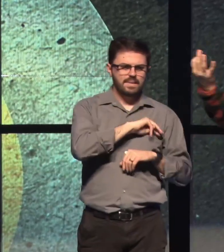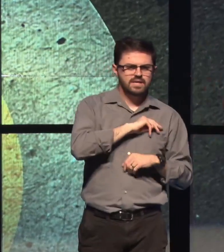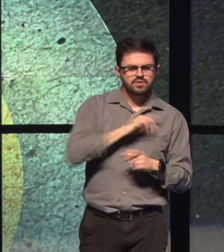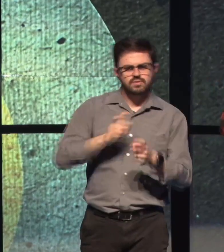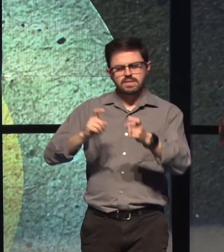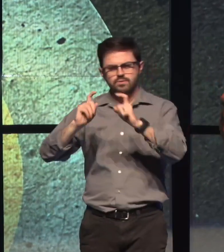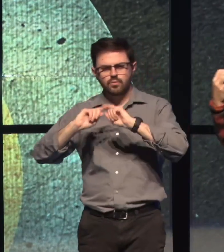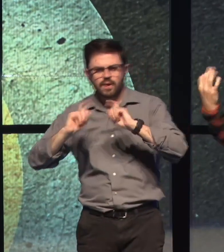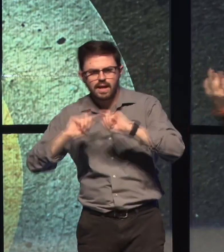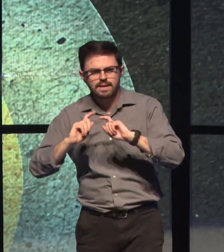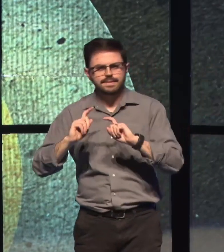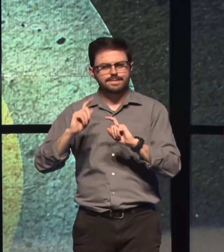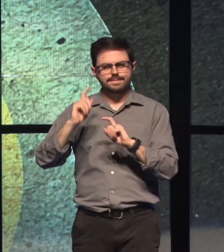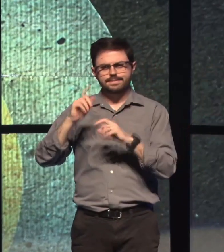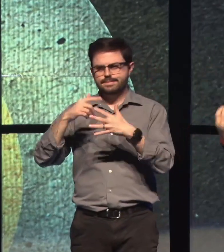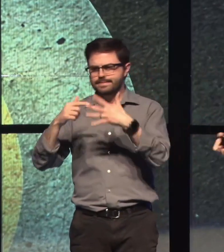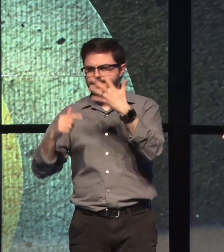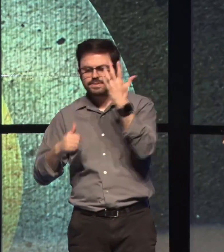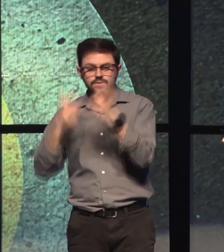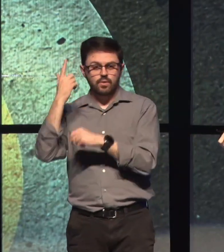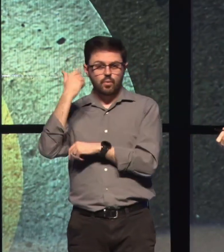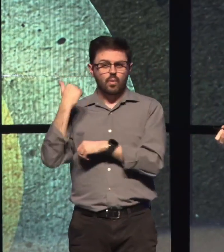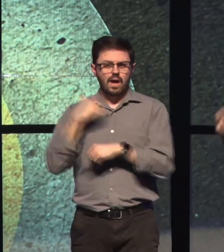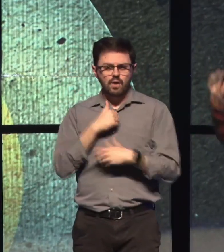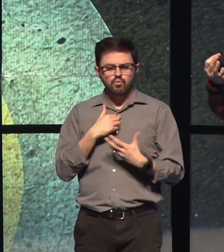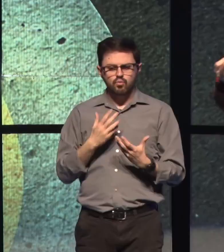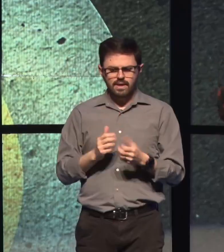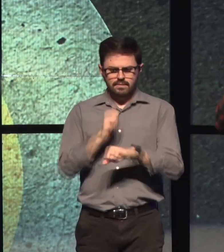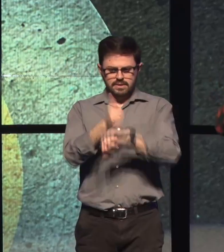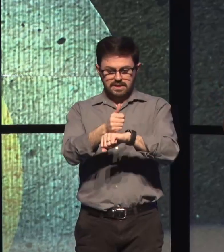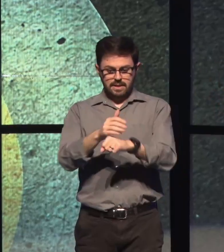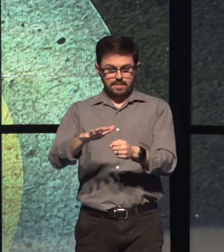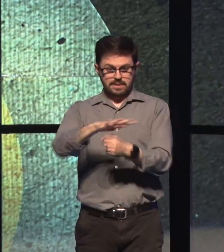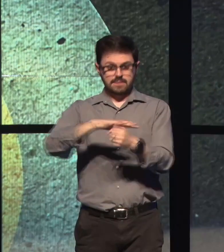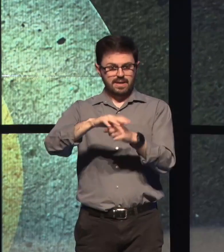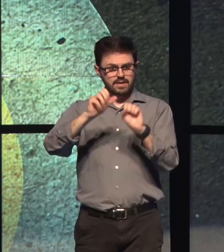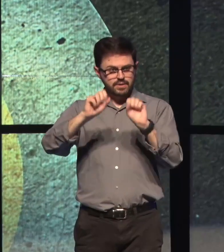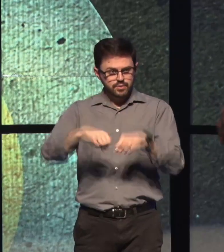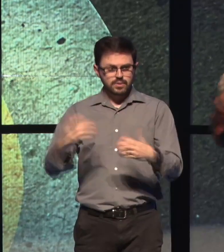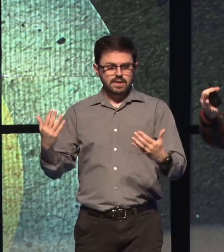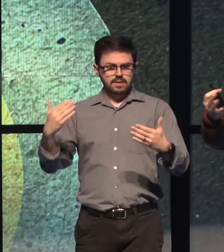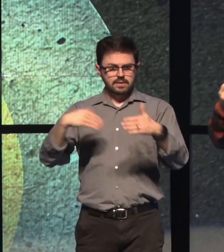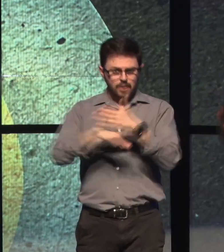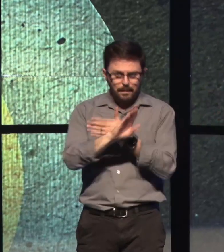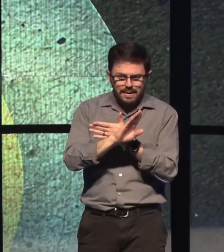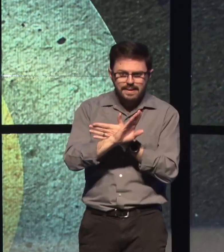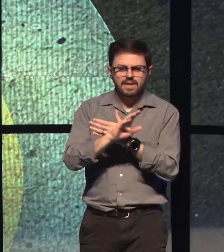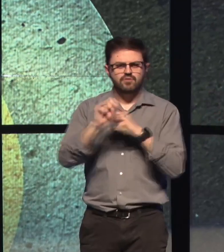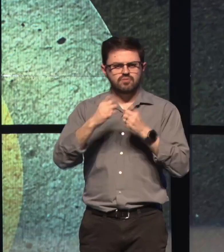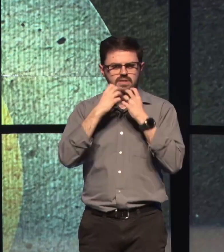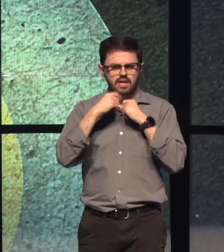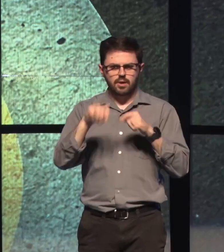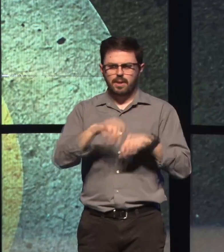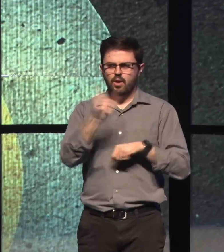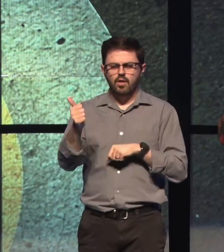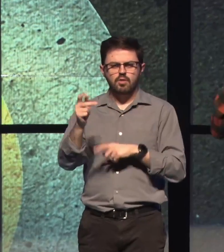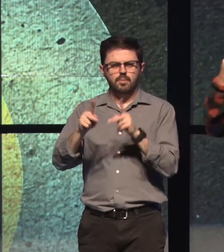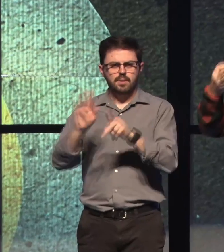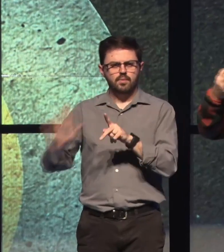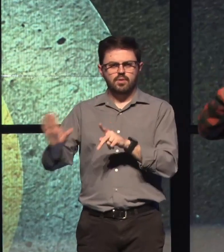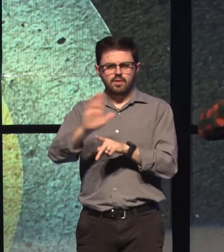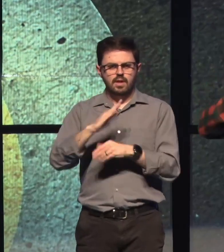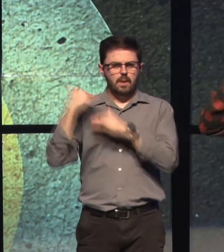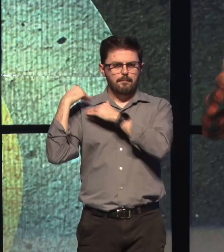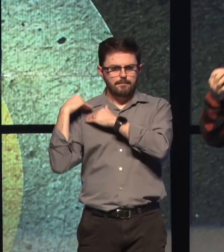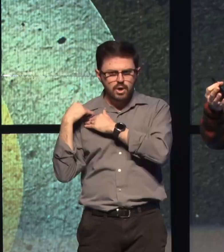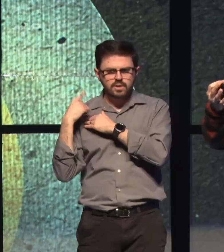we create a space where we care for one another's burdens. And you come in here with a spiritual burden to worship. You come in here with a spiritual burden to